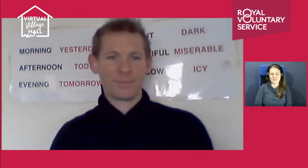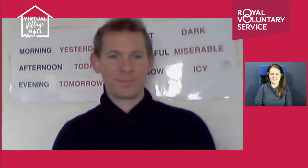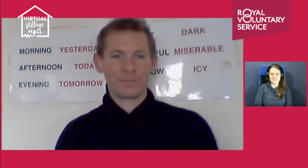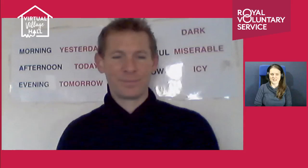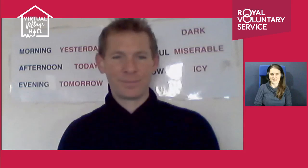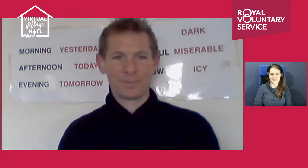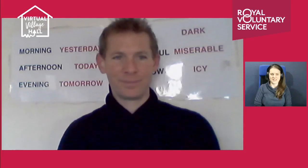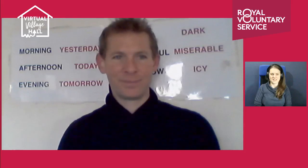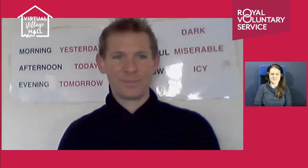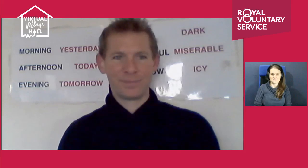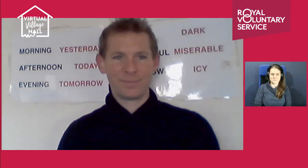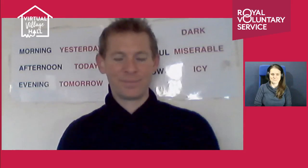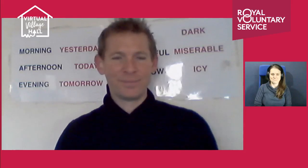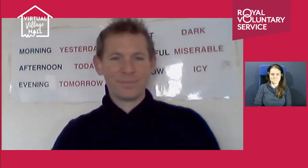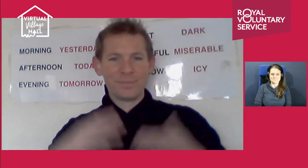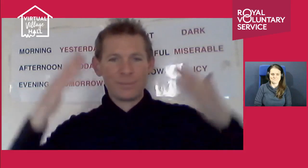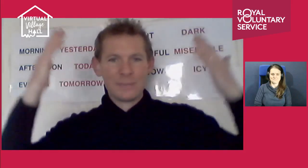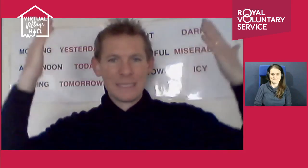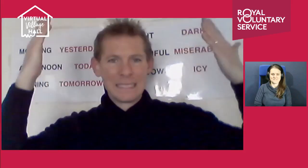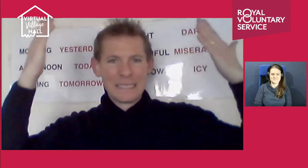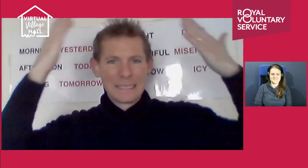All right, evening.